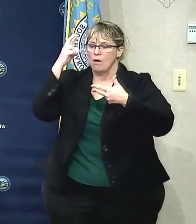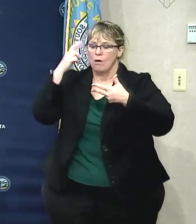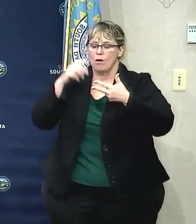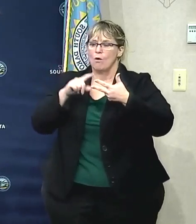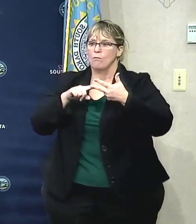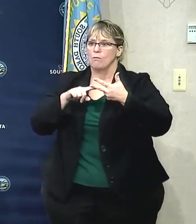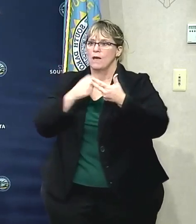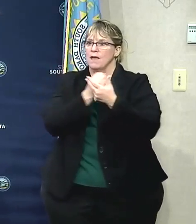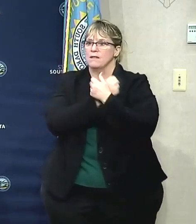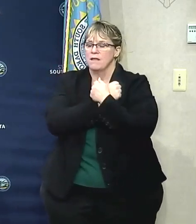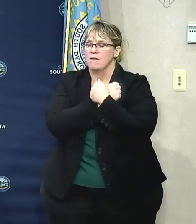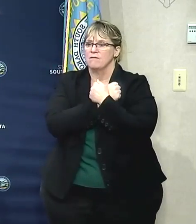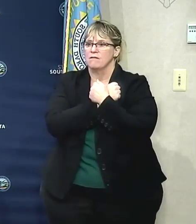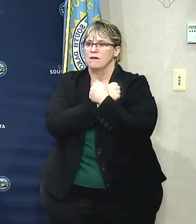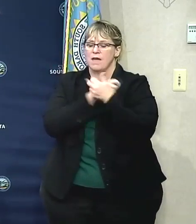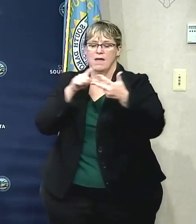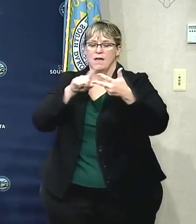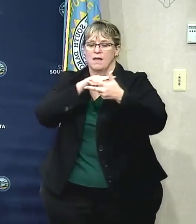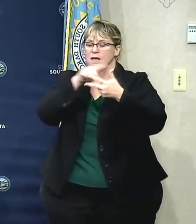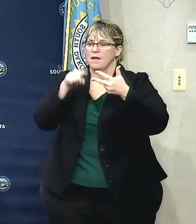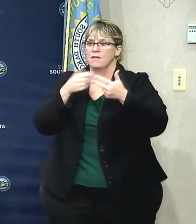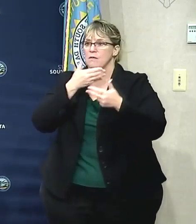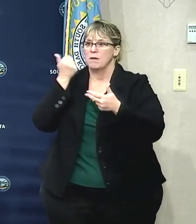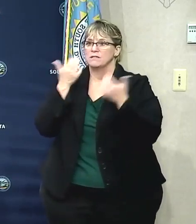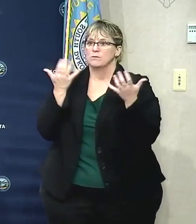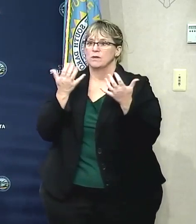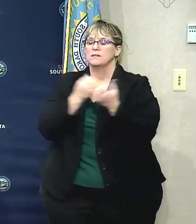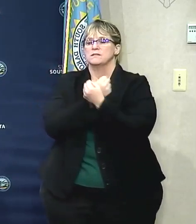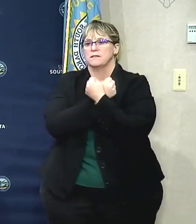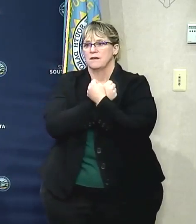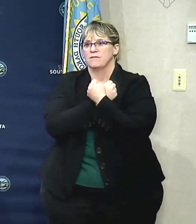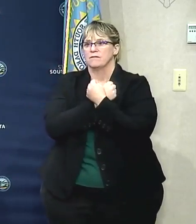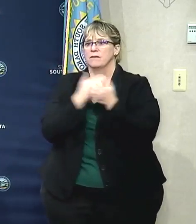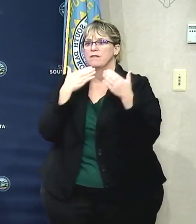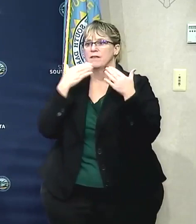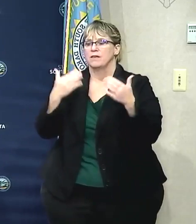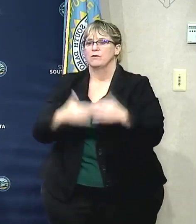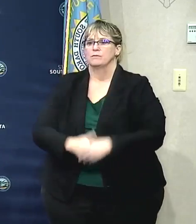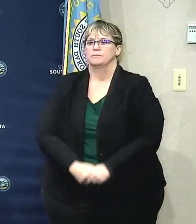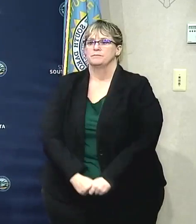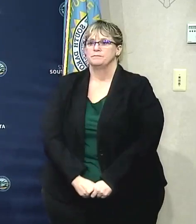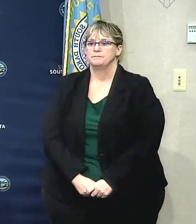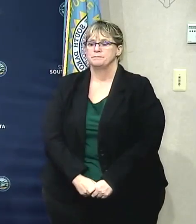and love. And the greatest of these is love. Thank you.